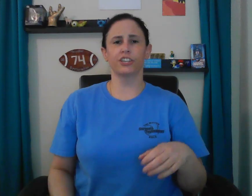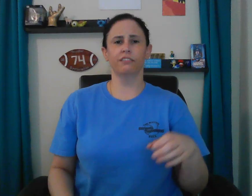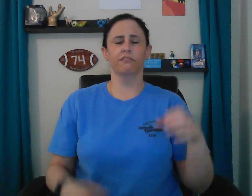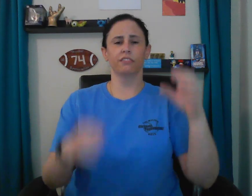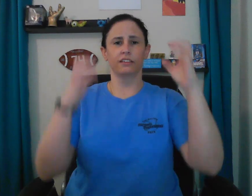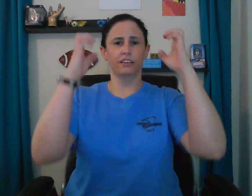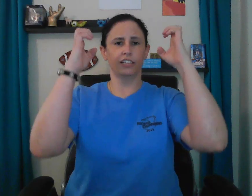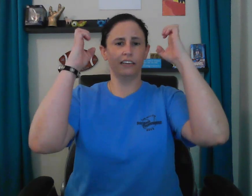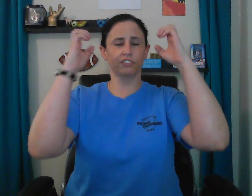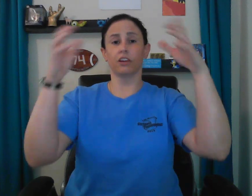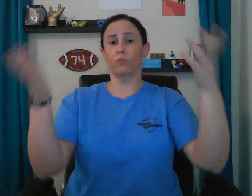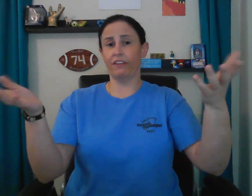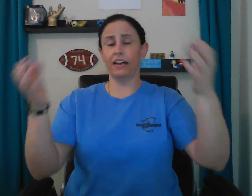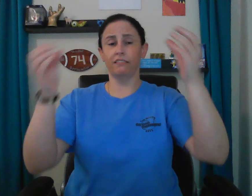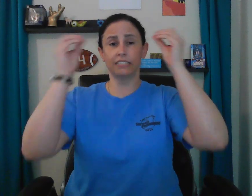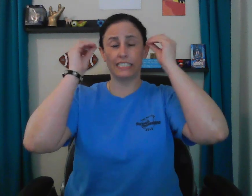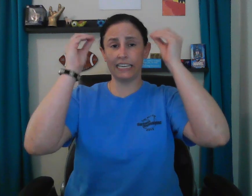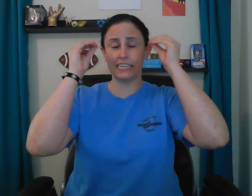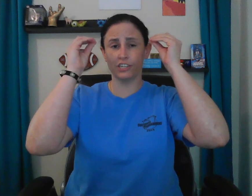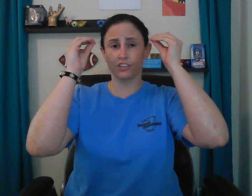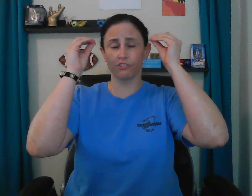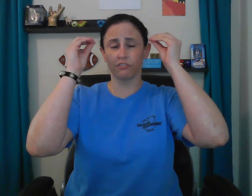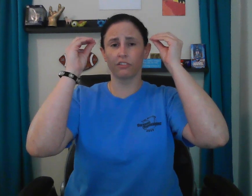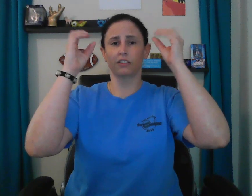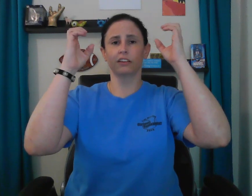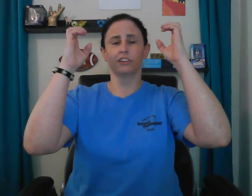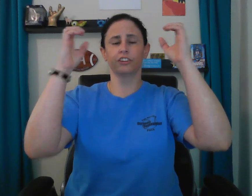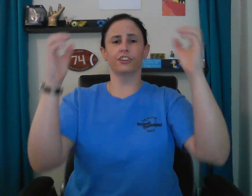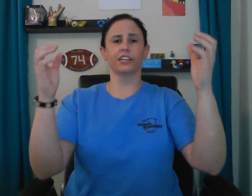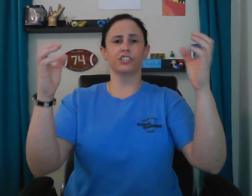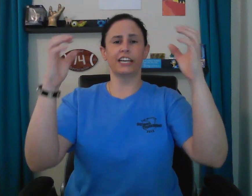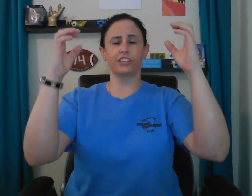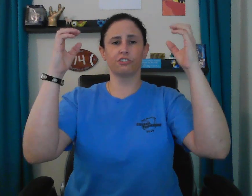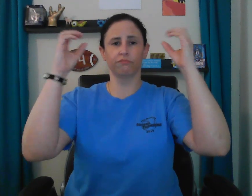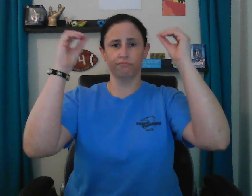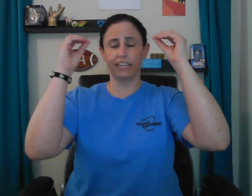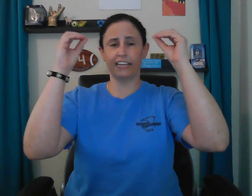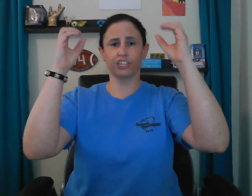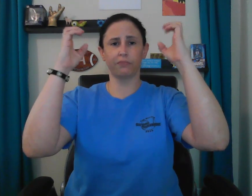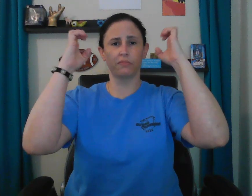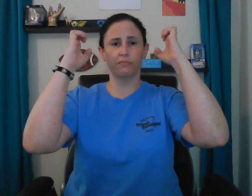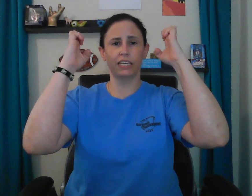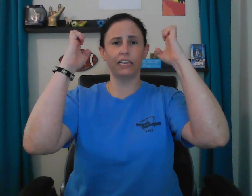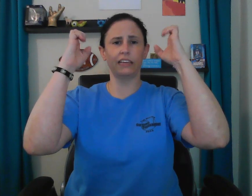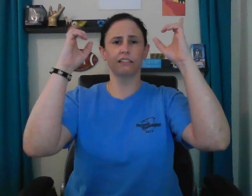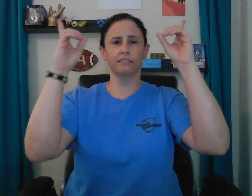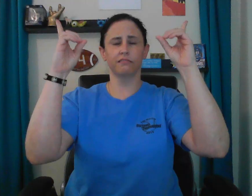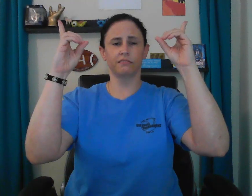Education, so we've had teach, you're going to change the hand shape E,